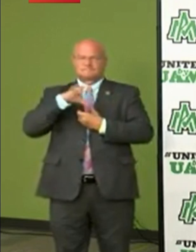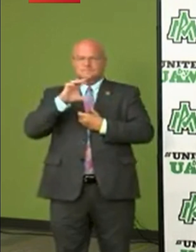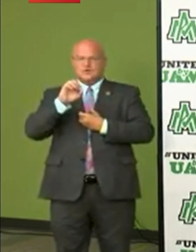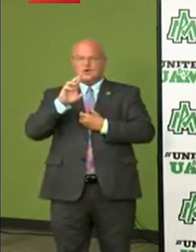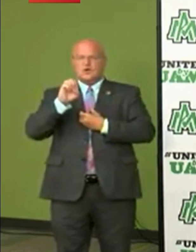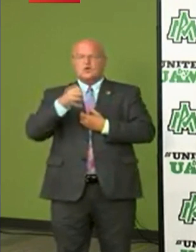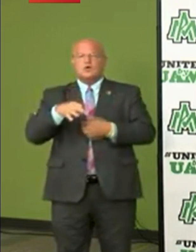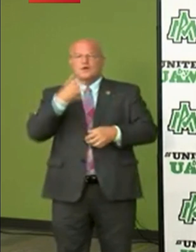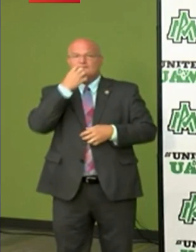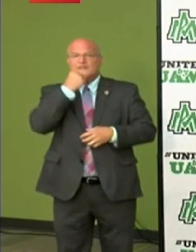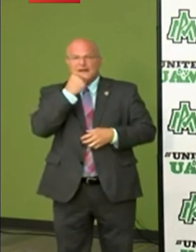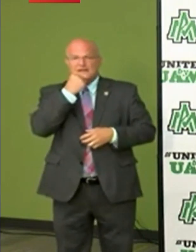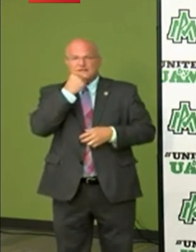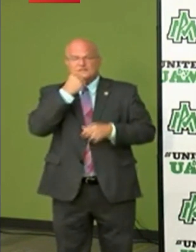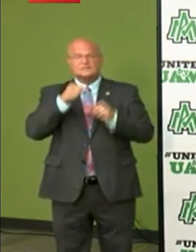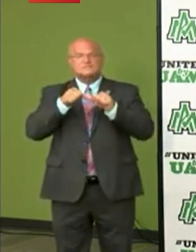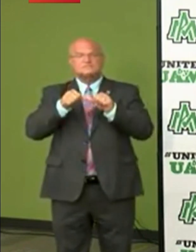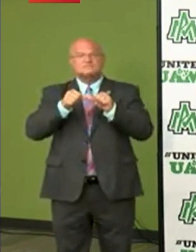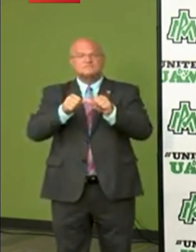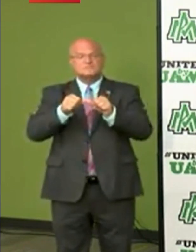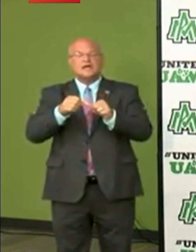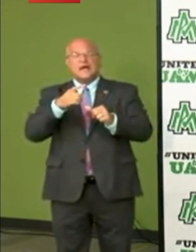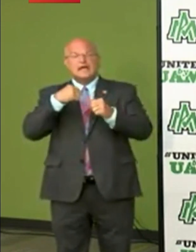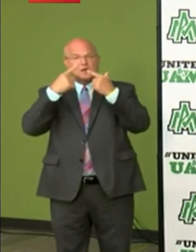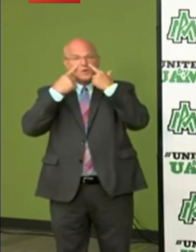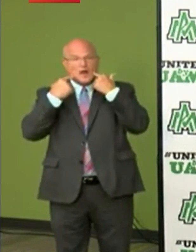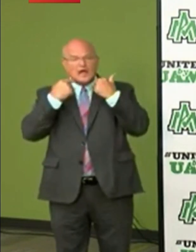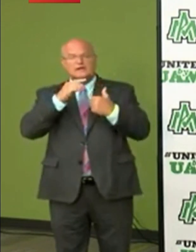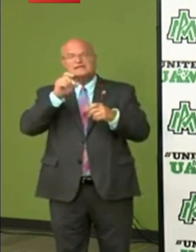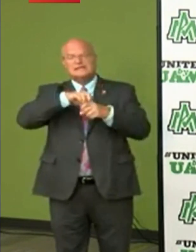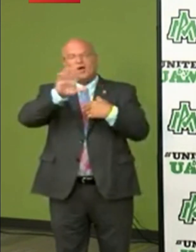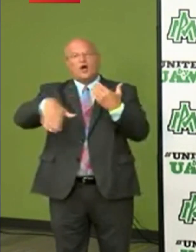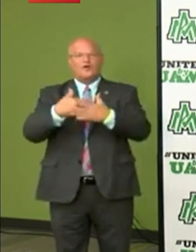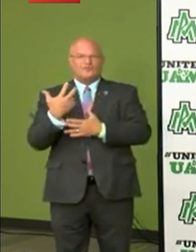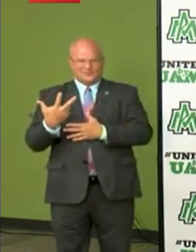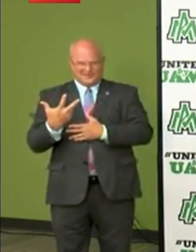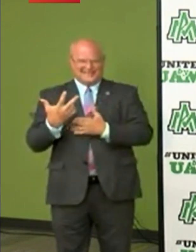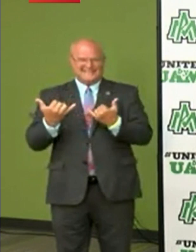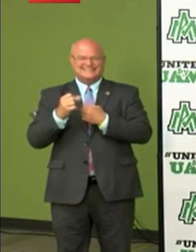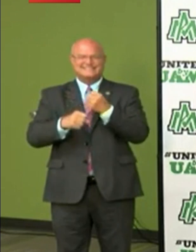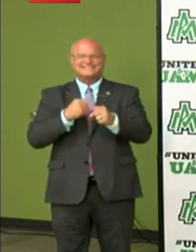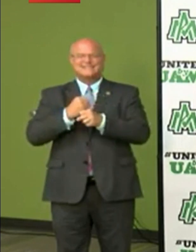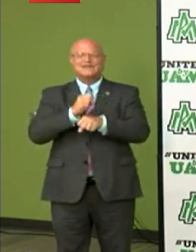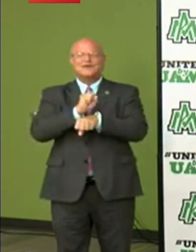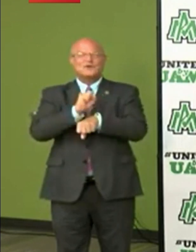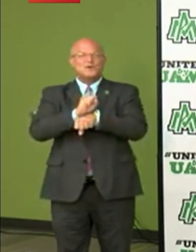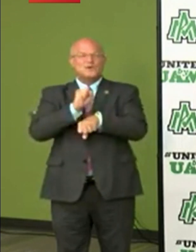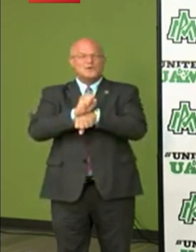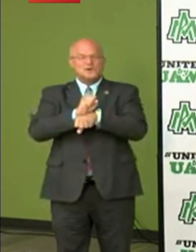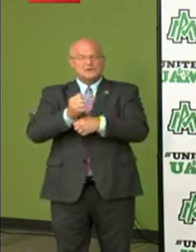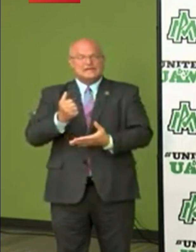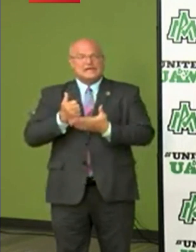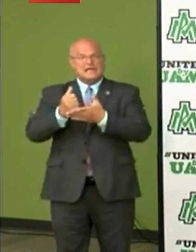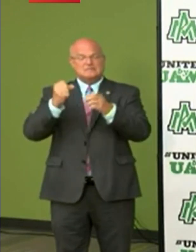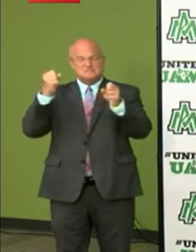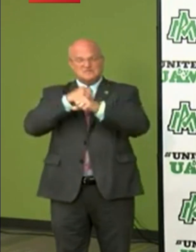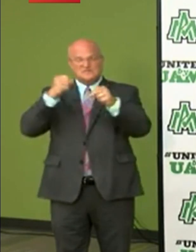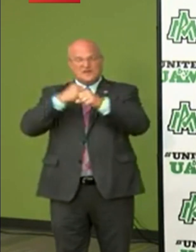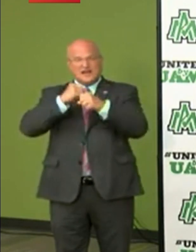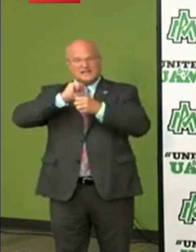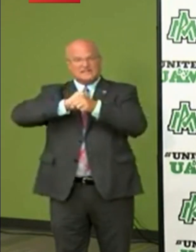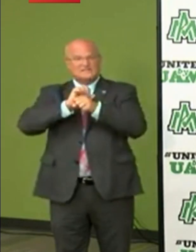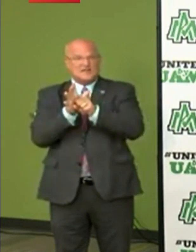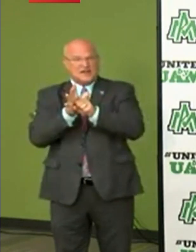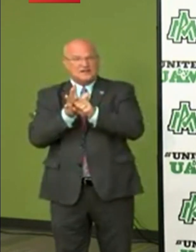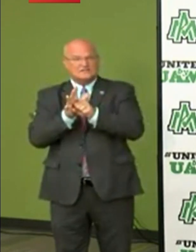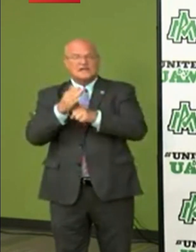of patience, perseverance, and pride. This year we'll need all three. We all work together to do our part to help fight this virus. And